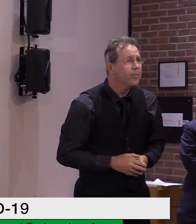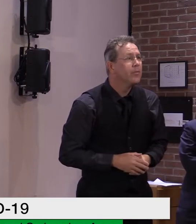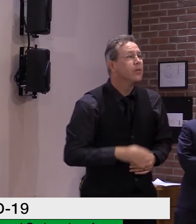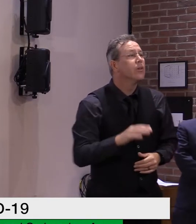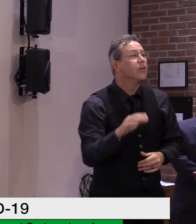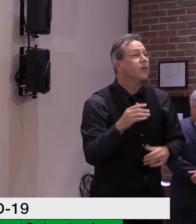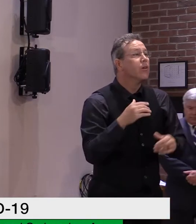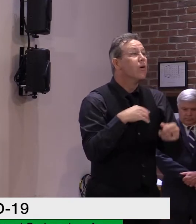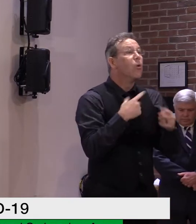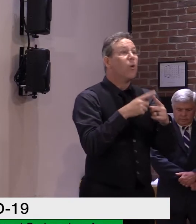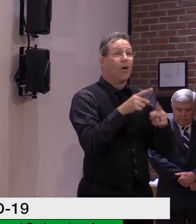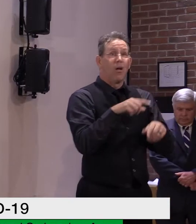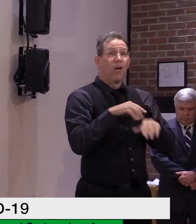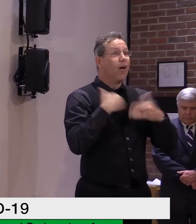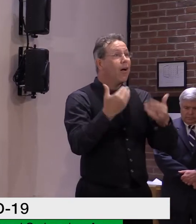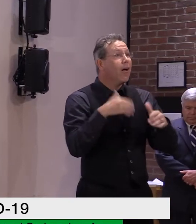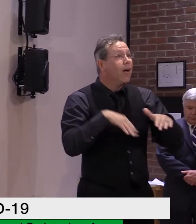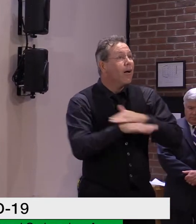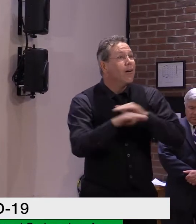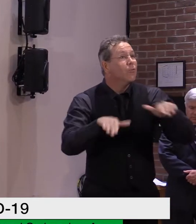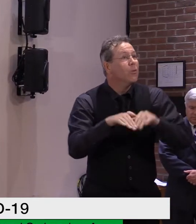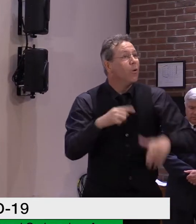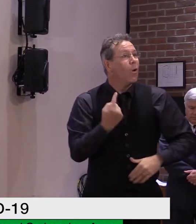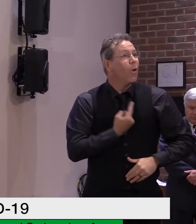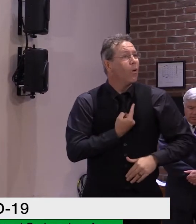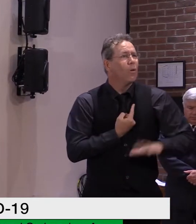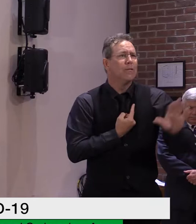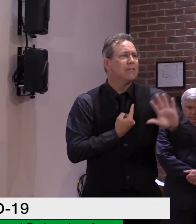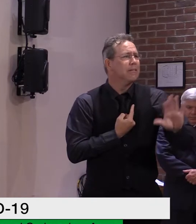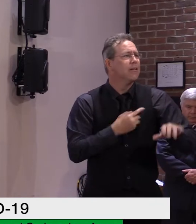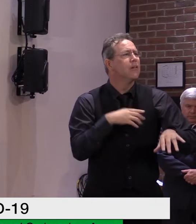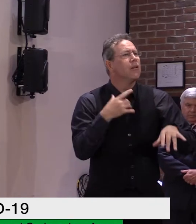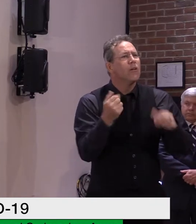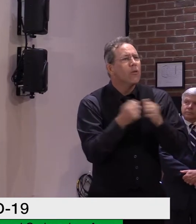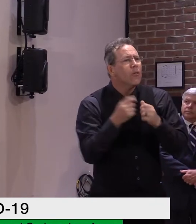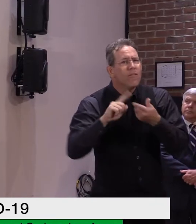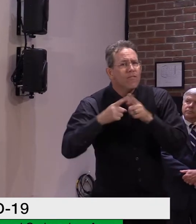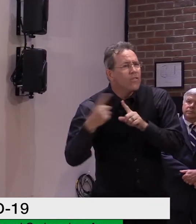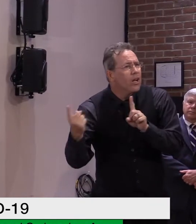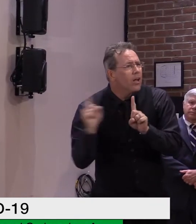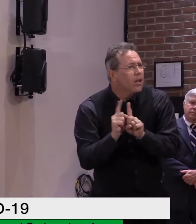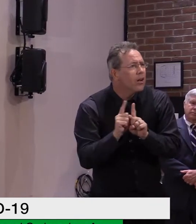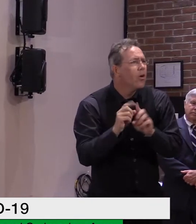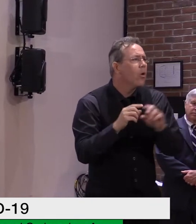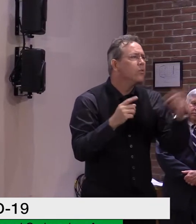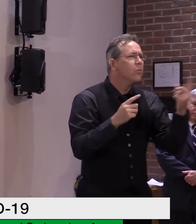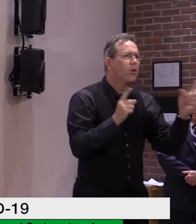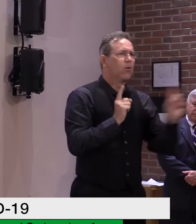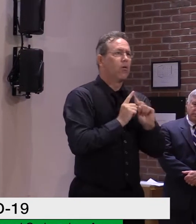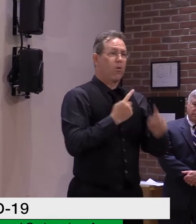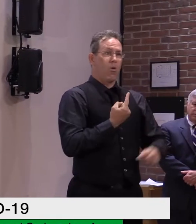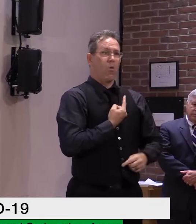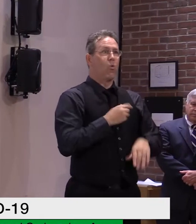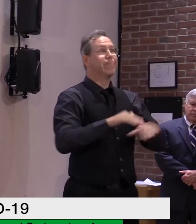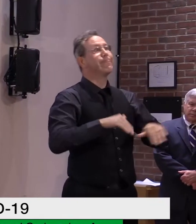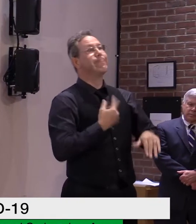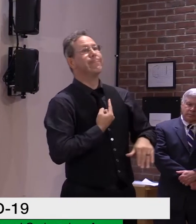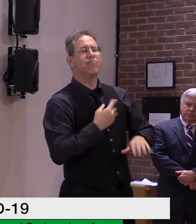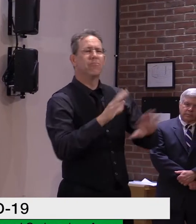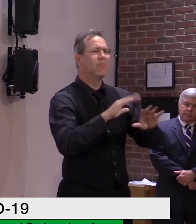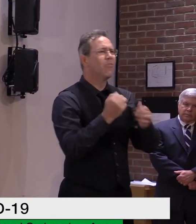a lake, a river, a swimming pool, or a pond, even if you're an expert swimmer, there's always the potential for